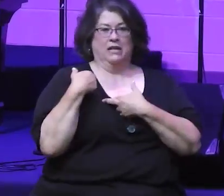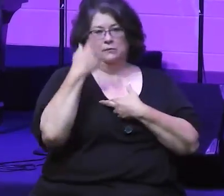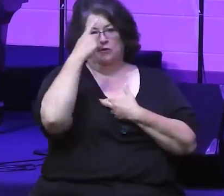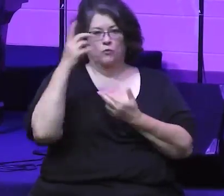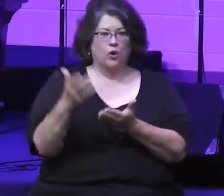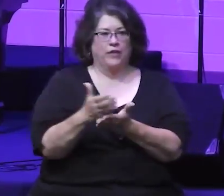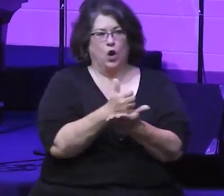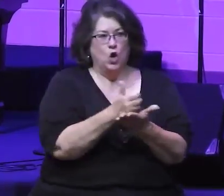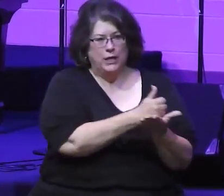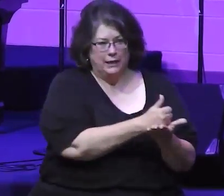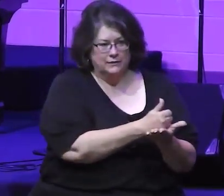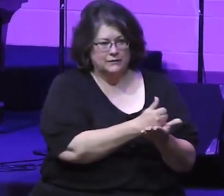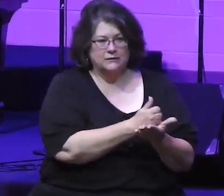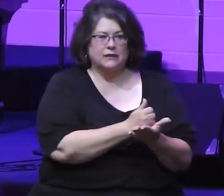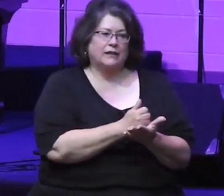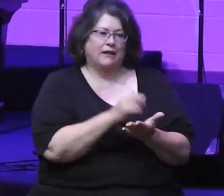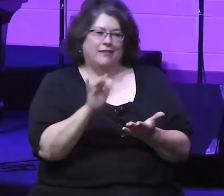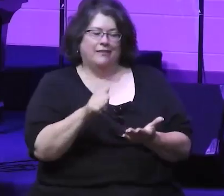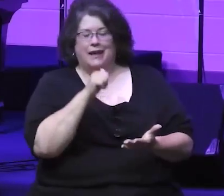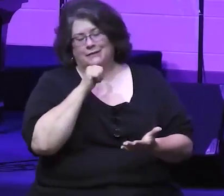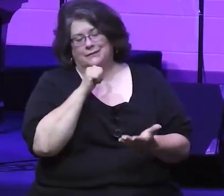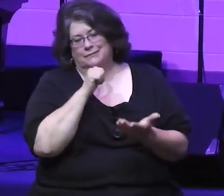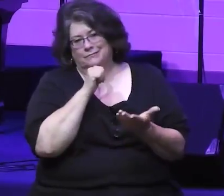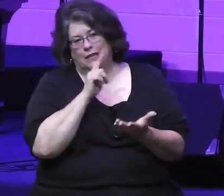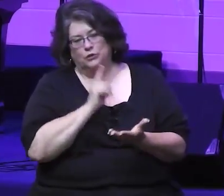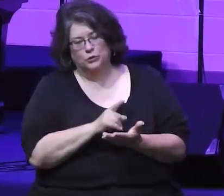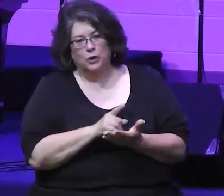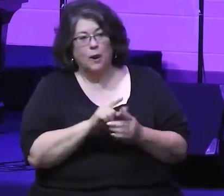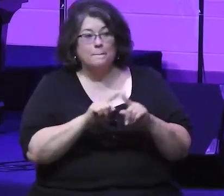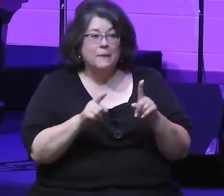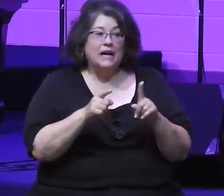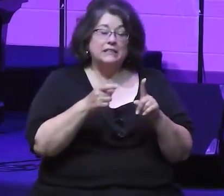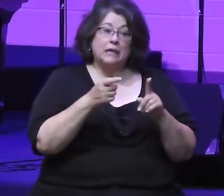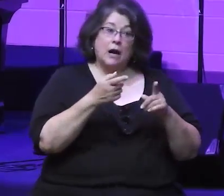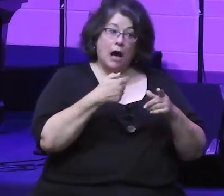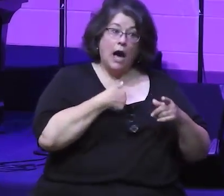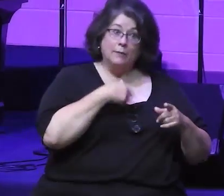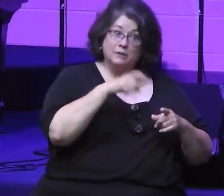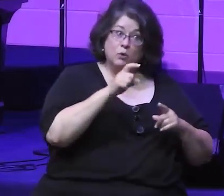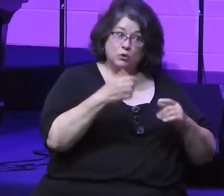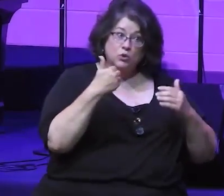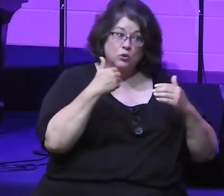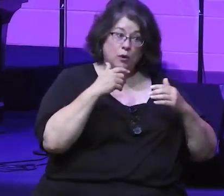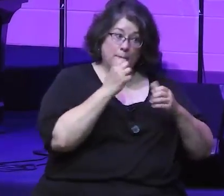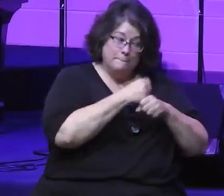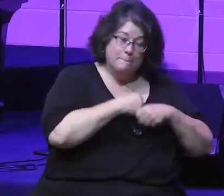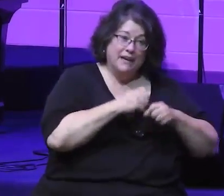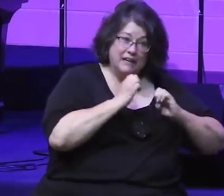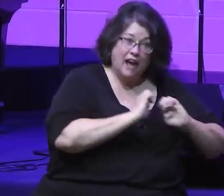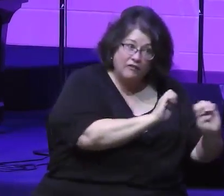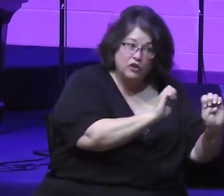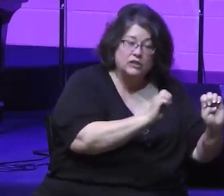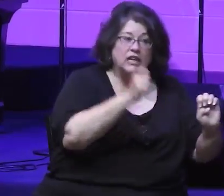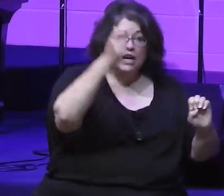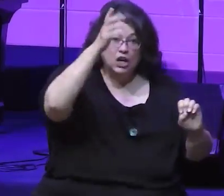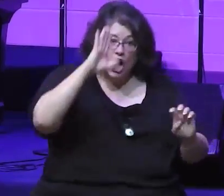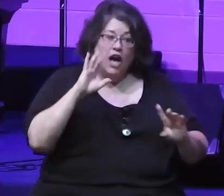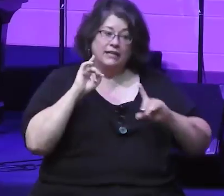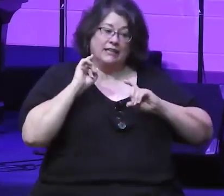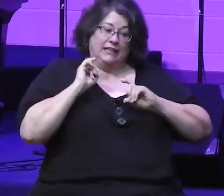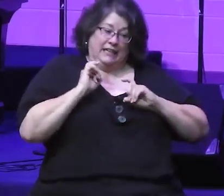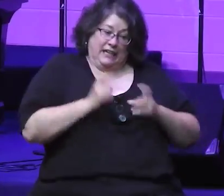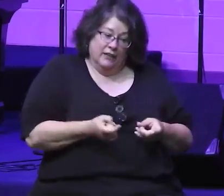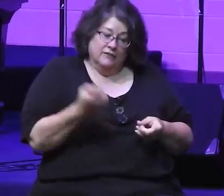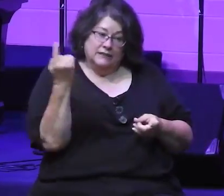But effort is expected. And so as God does invest unequally, he does expect with equity or